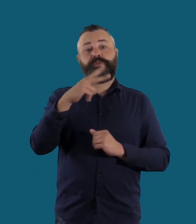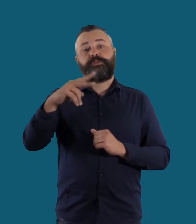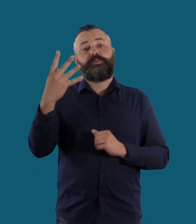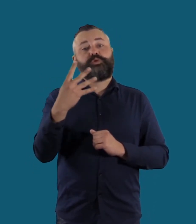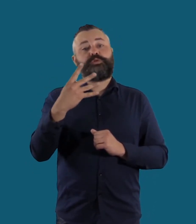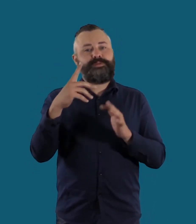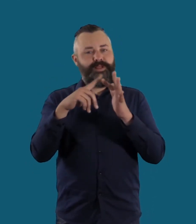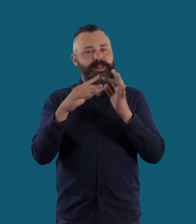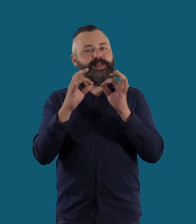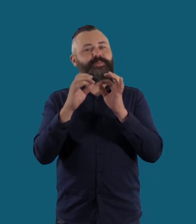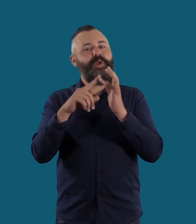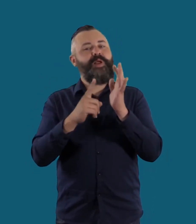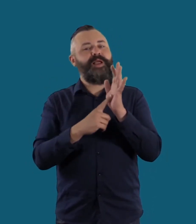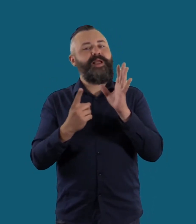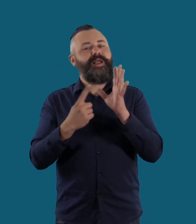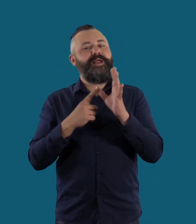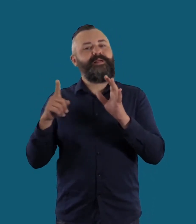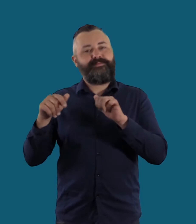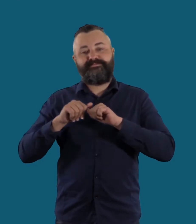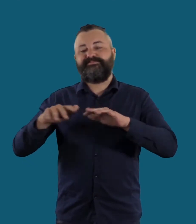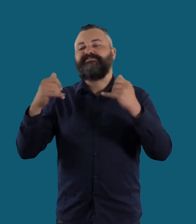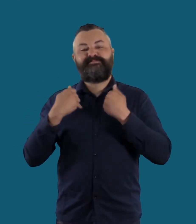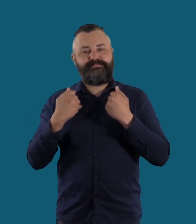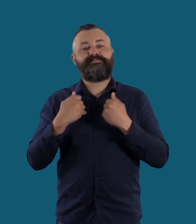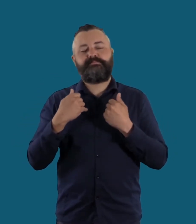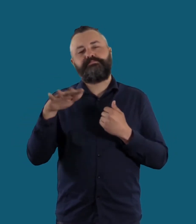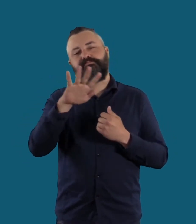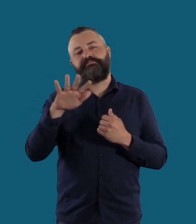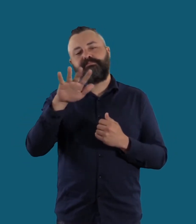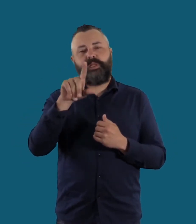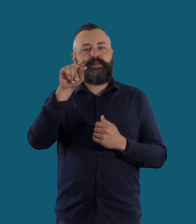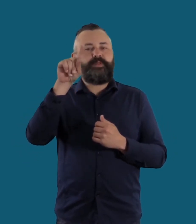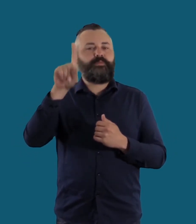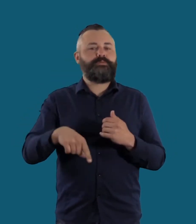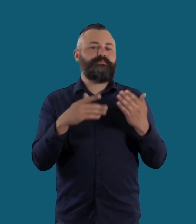3. In 2014, the Ebola virus caused 11,000 deaths.